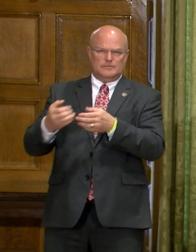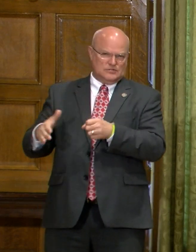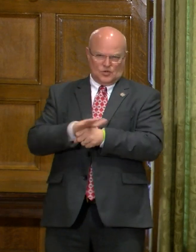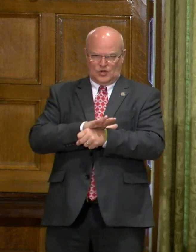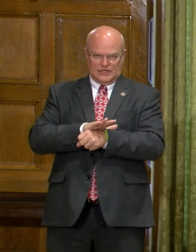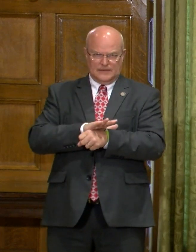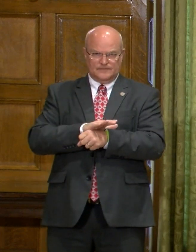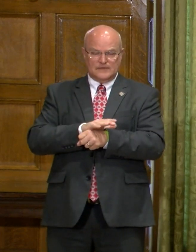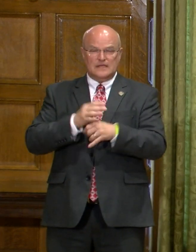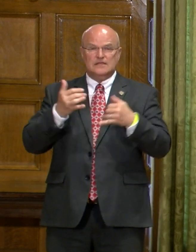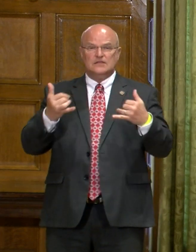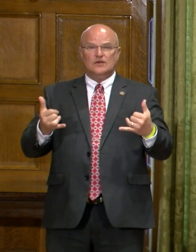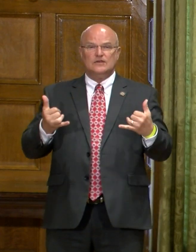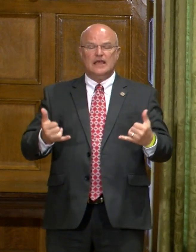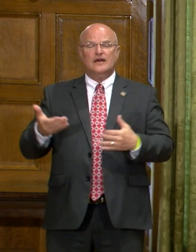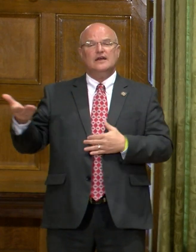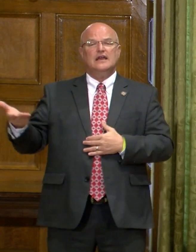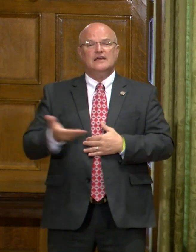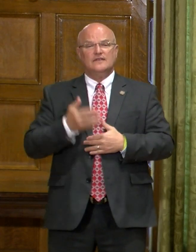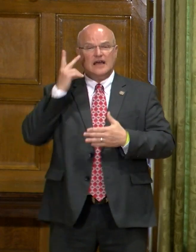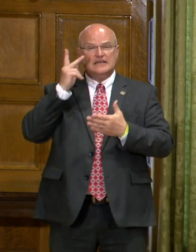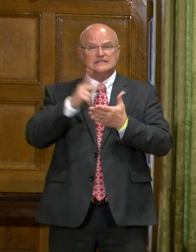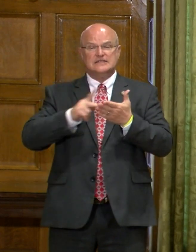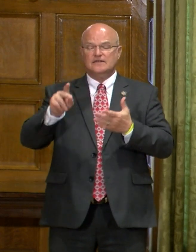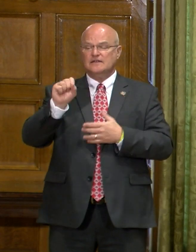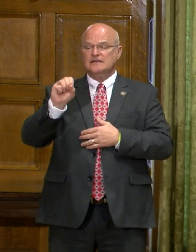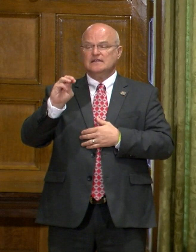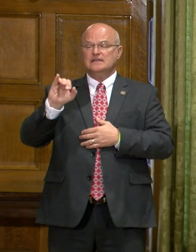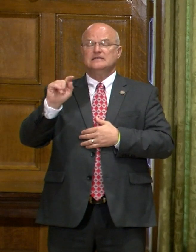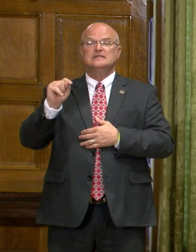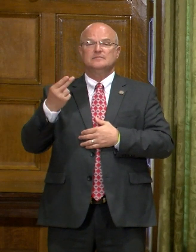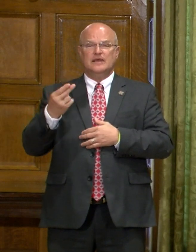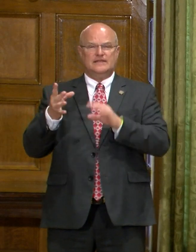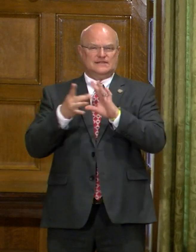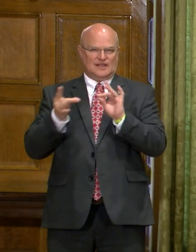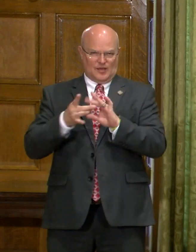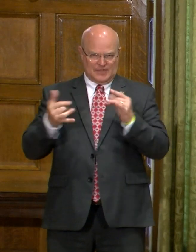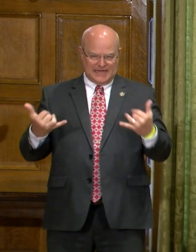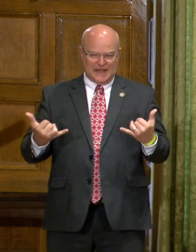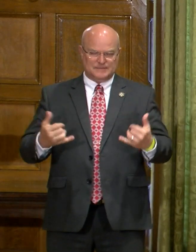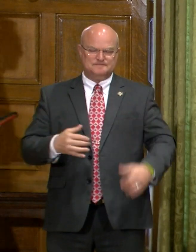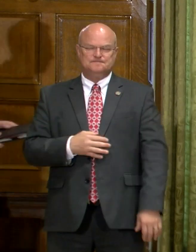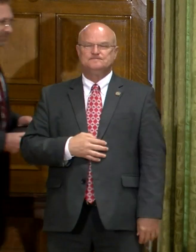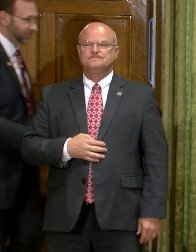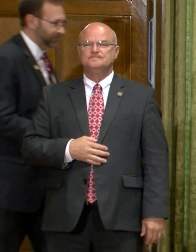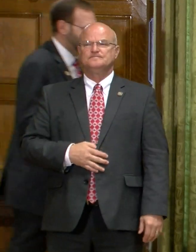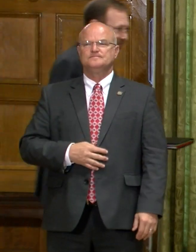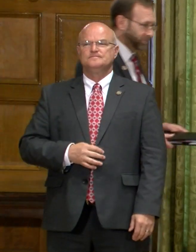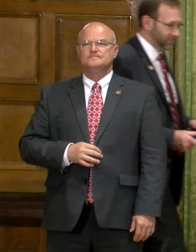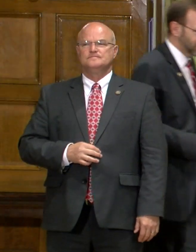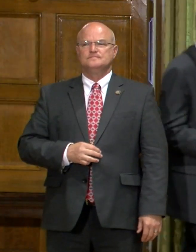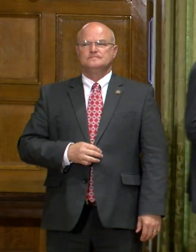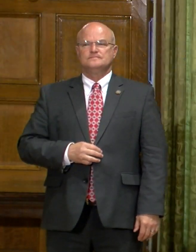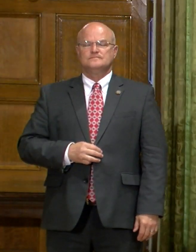totally. And with that, let me invite Secretary Smith to make his comments.